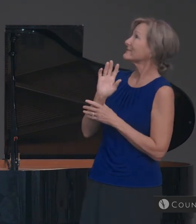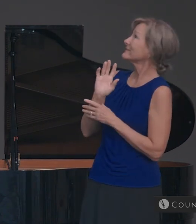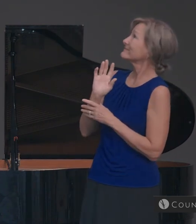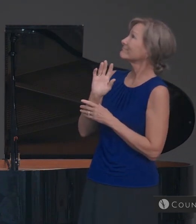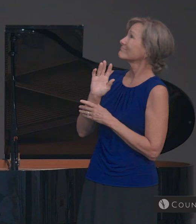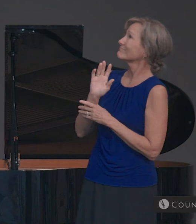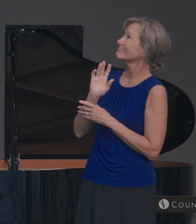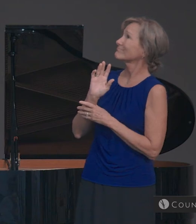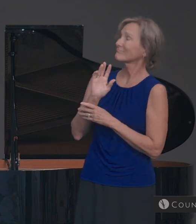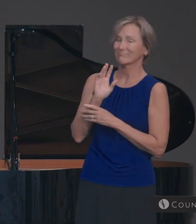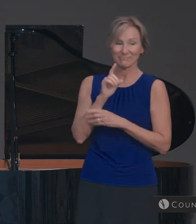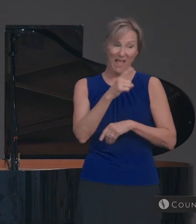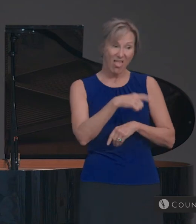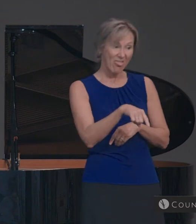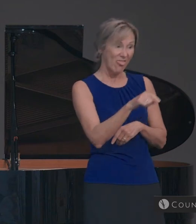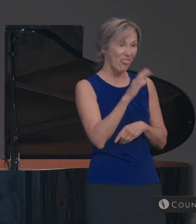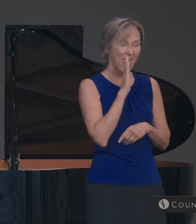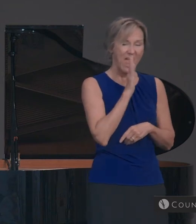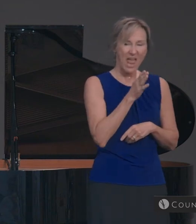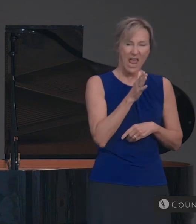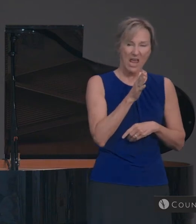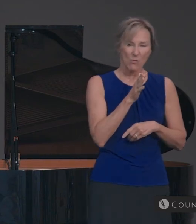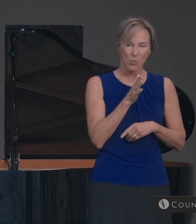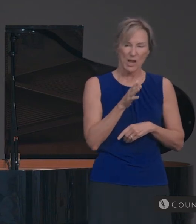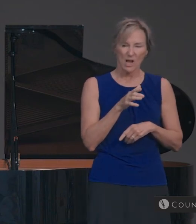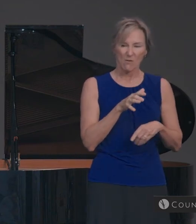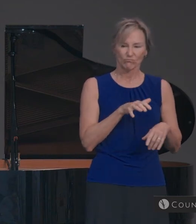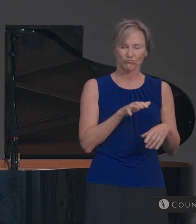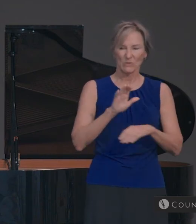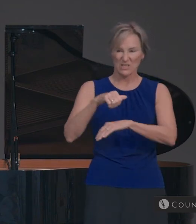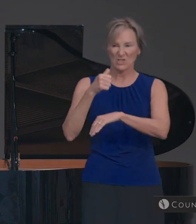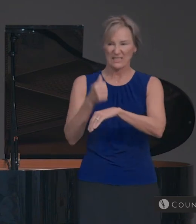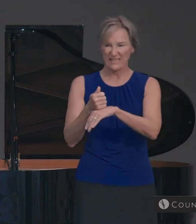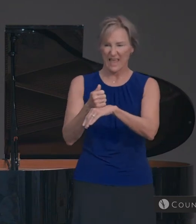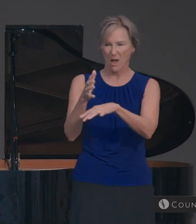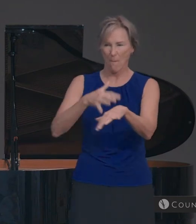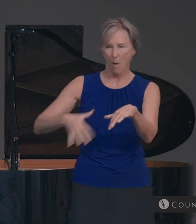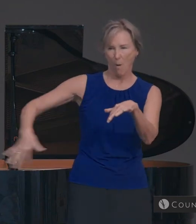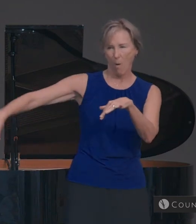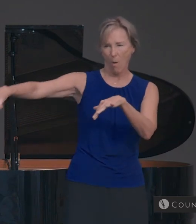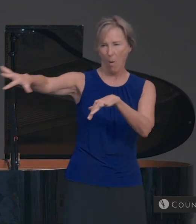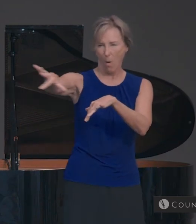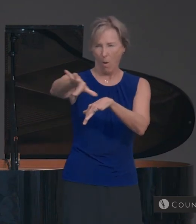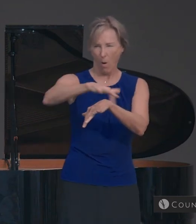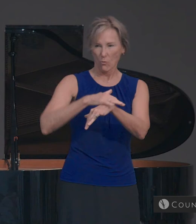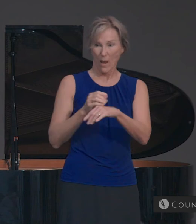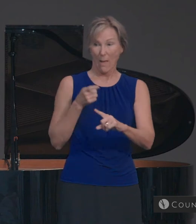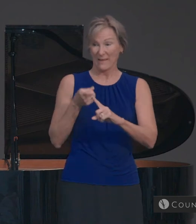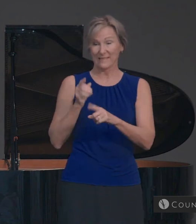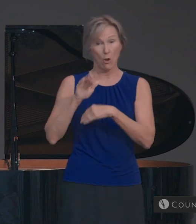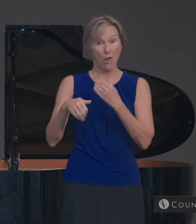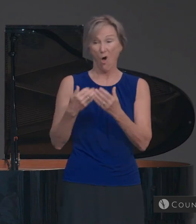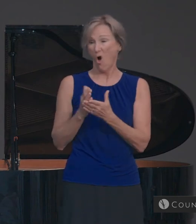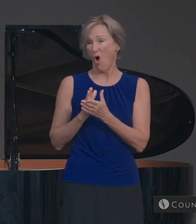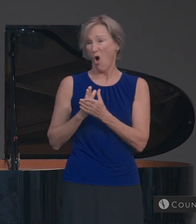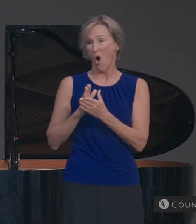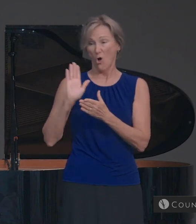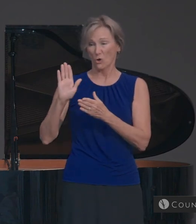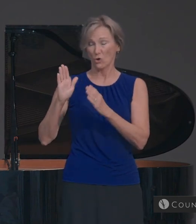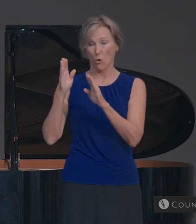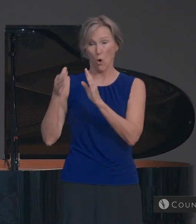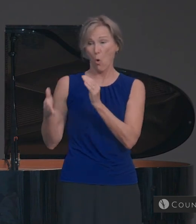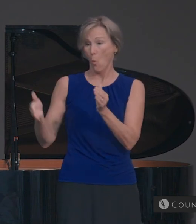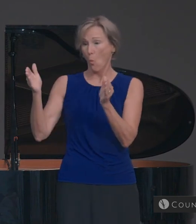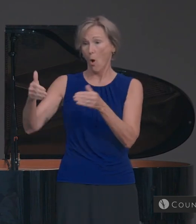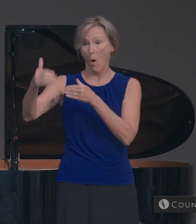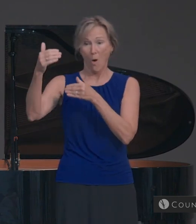says this, they shall besiege you in all your towns until all your fortified walls in which you